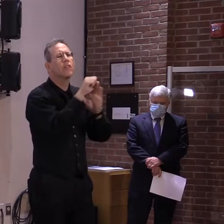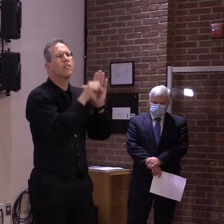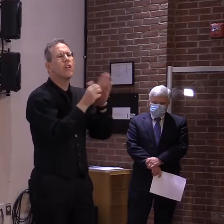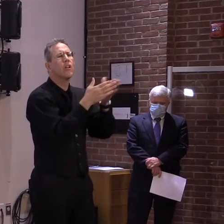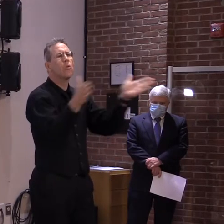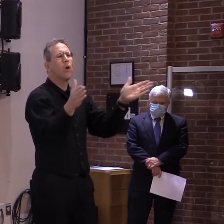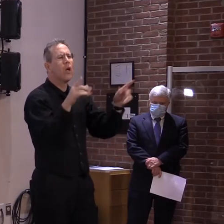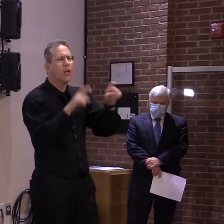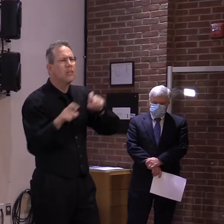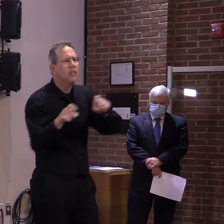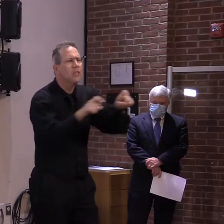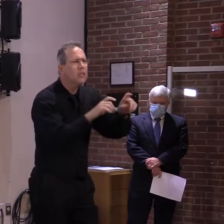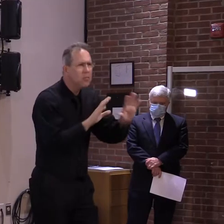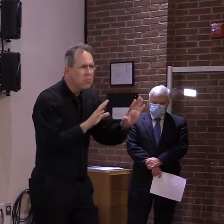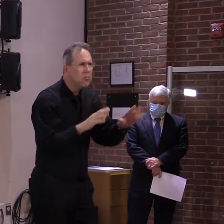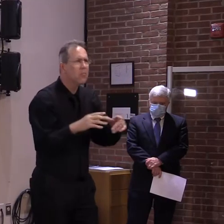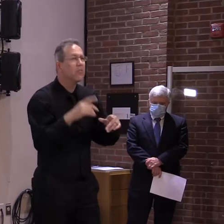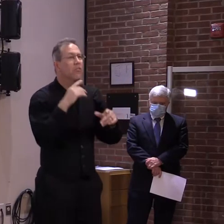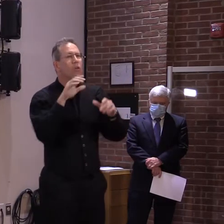geographic diversity in the pilot.